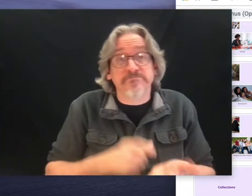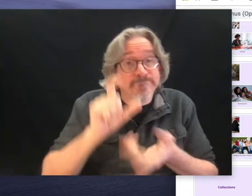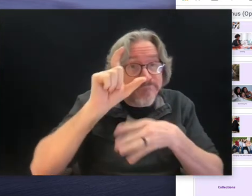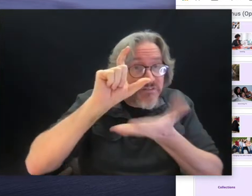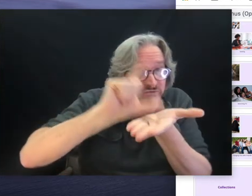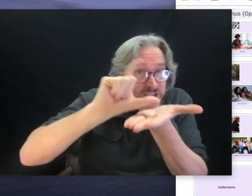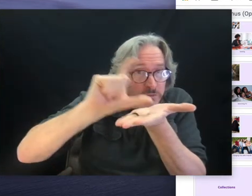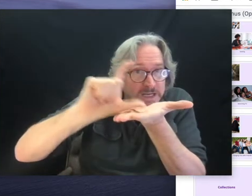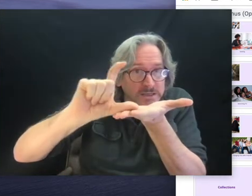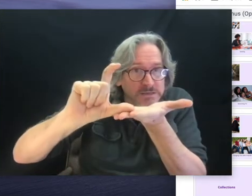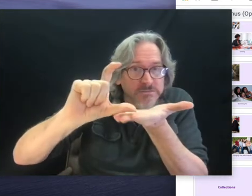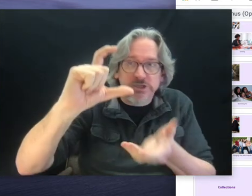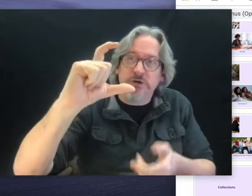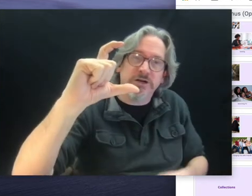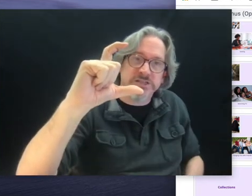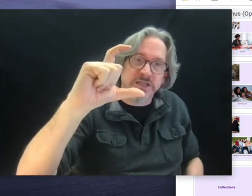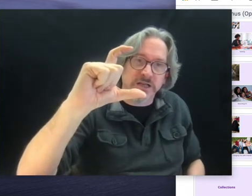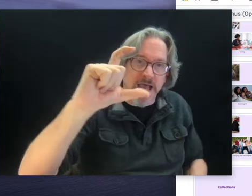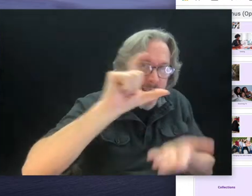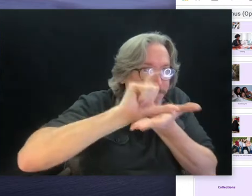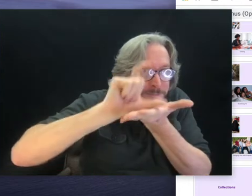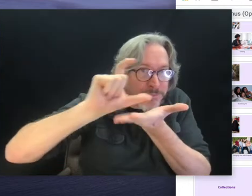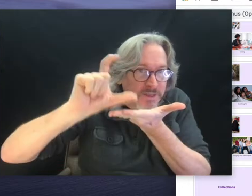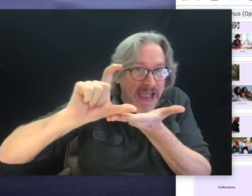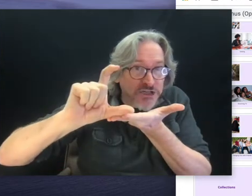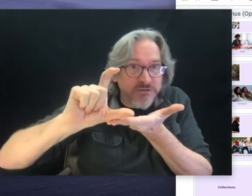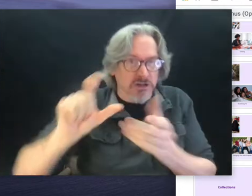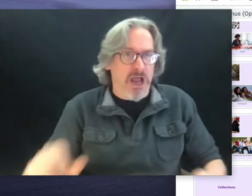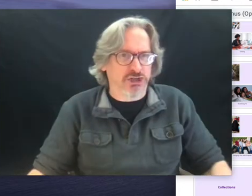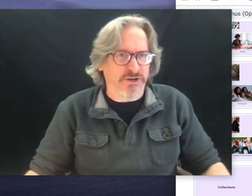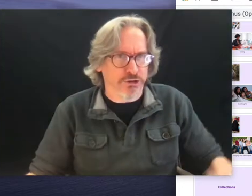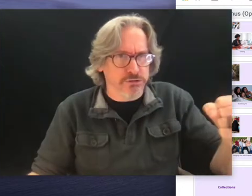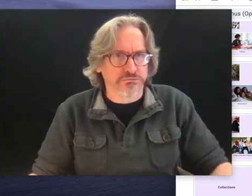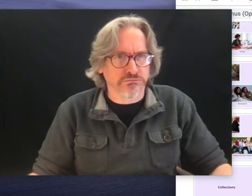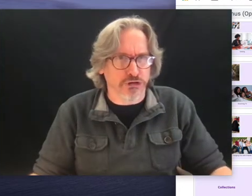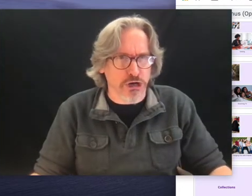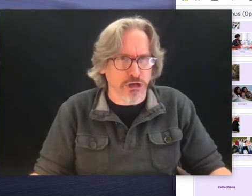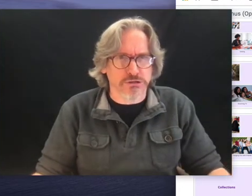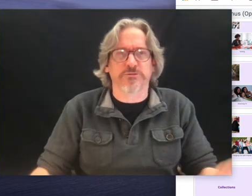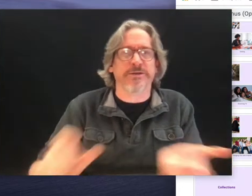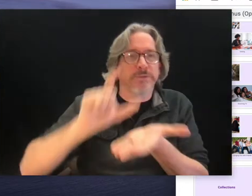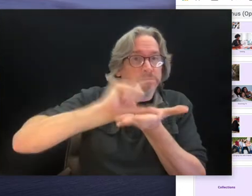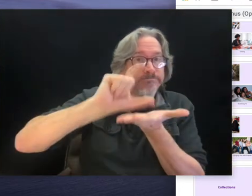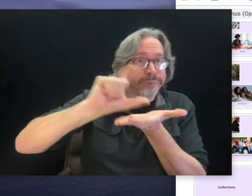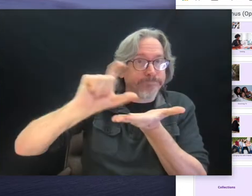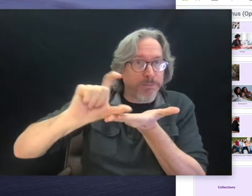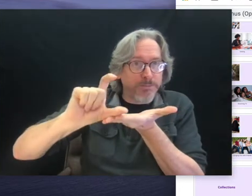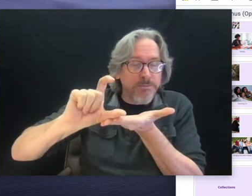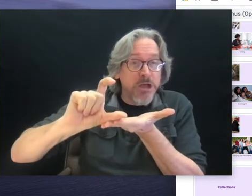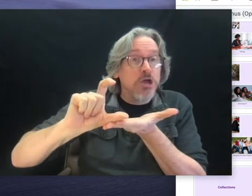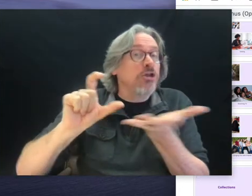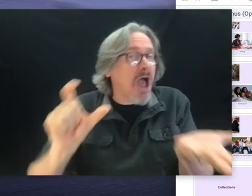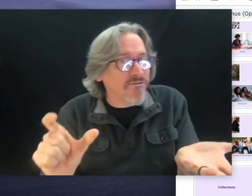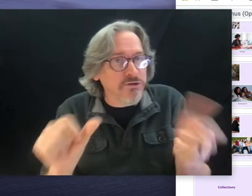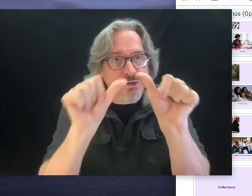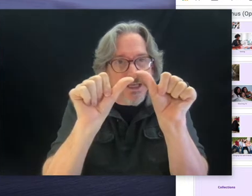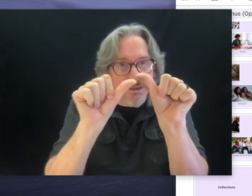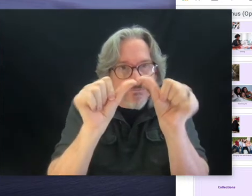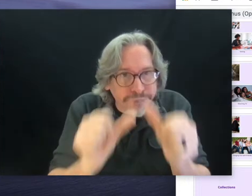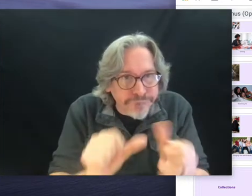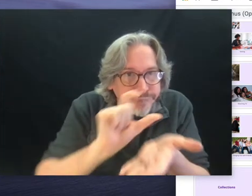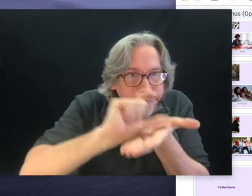Figurines. So here's the little guy. Action figures. They're not dolls, right? I've